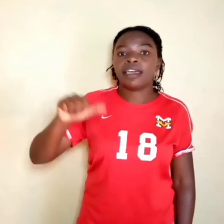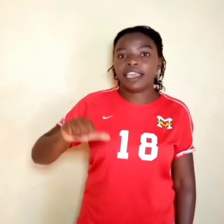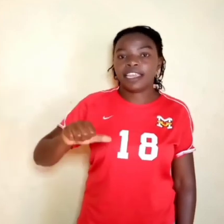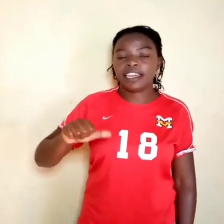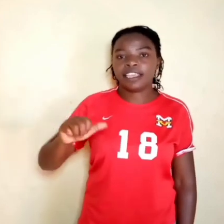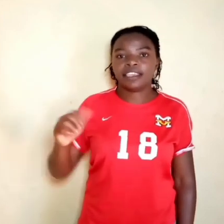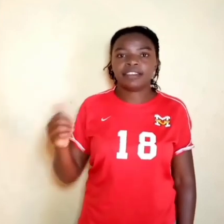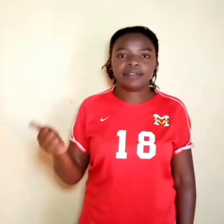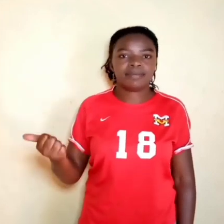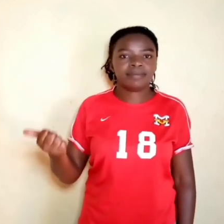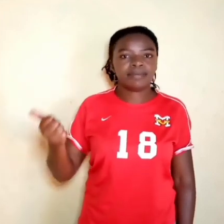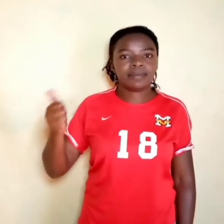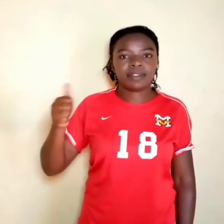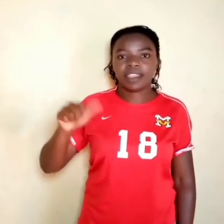Any.